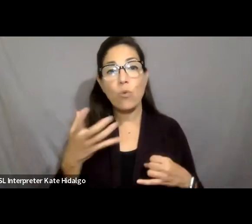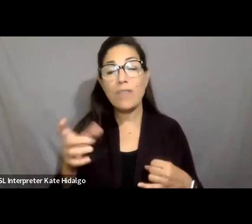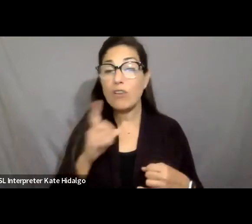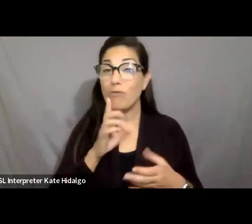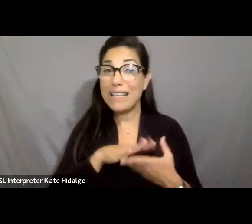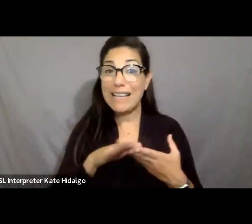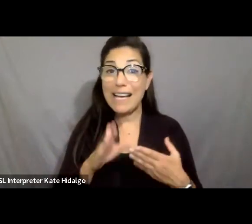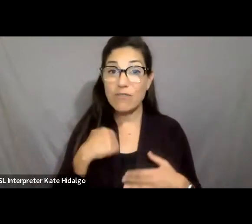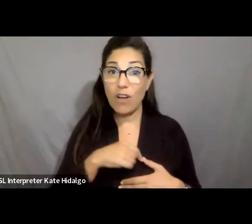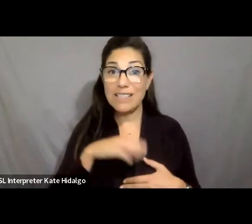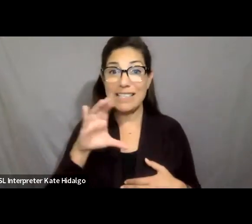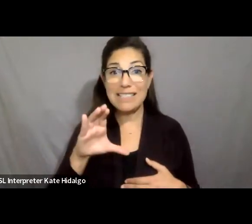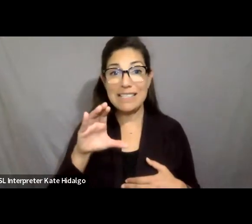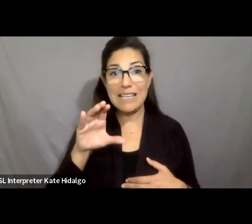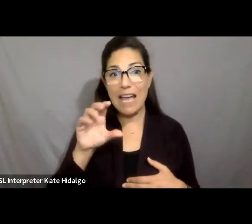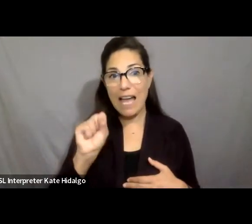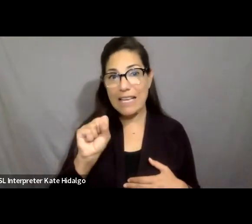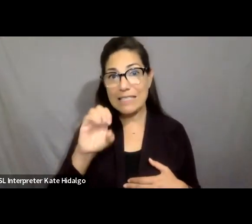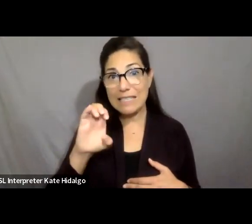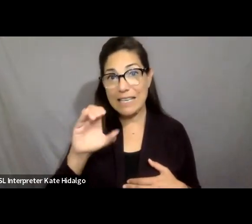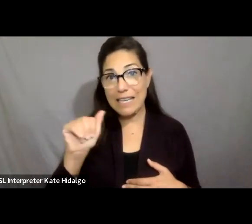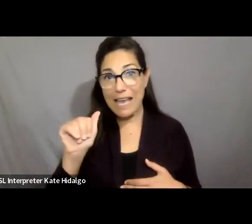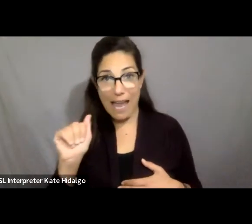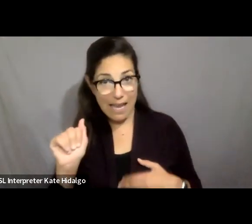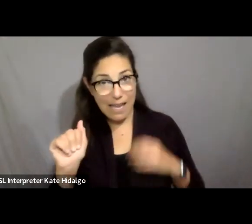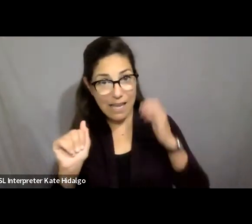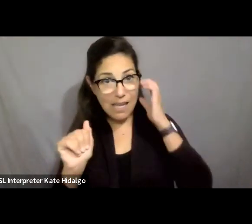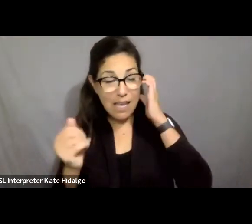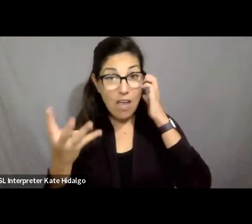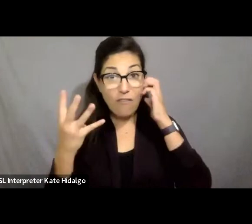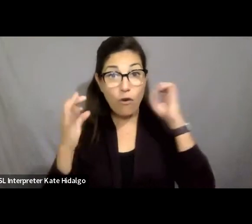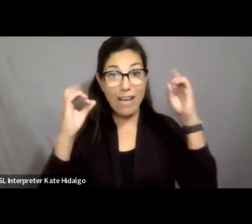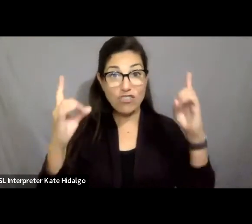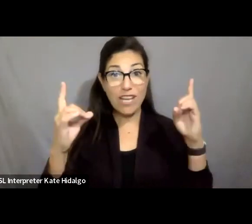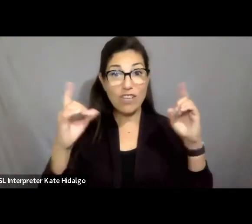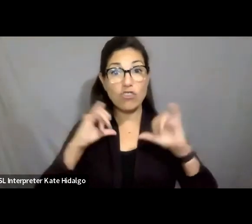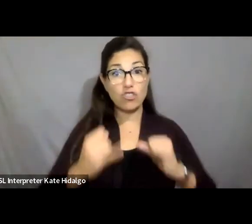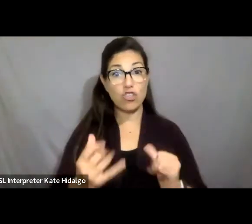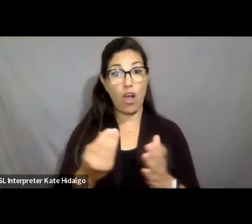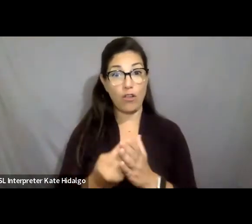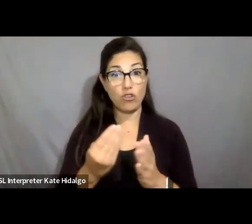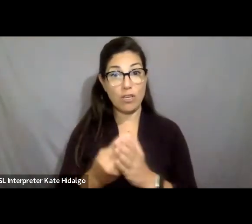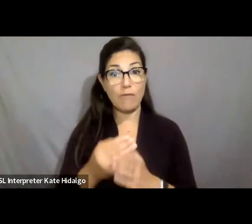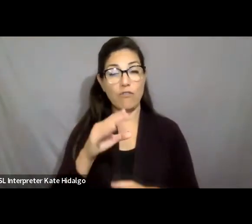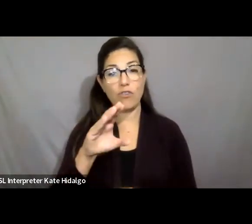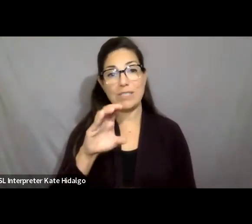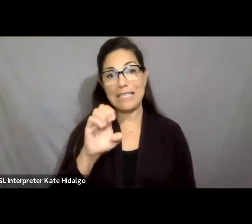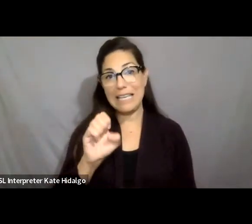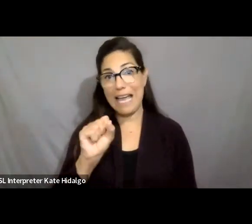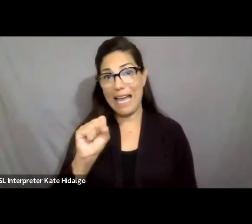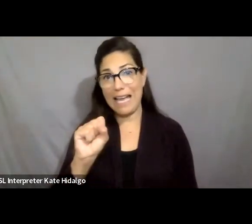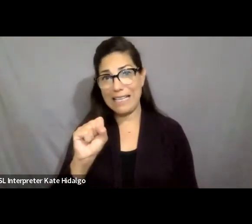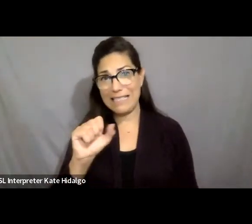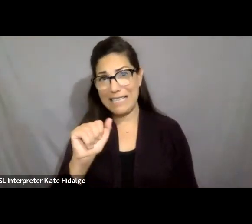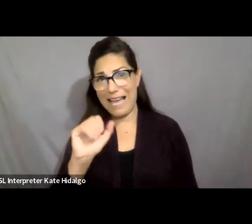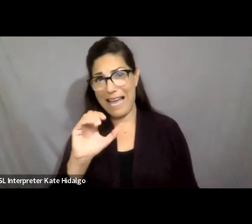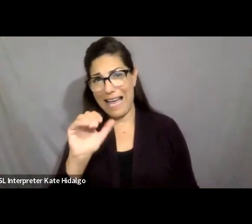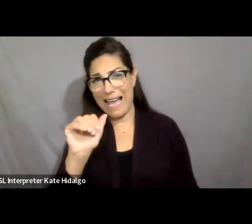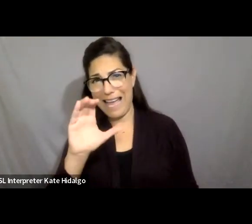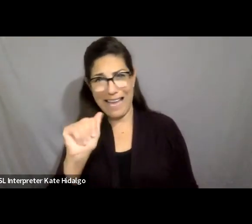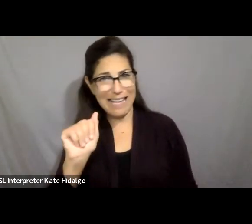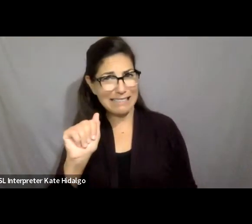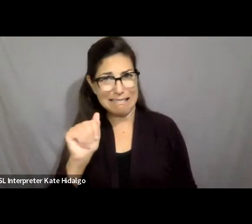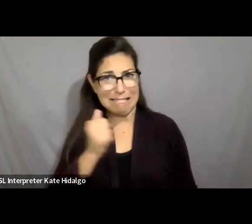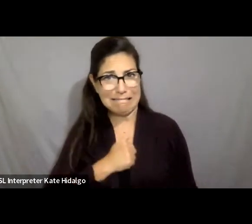for CSEA is that we have 4 educational scholarships for CSEA members to apply